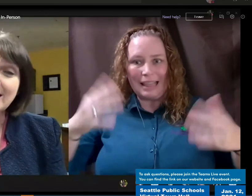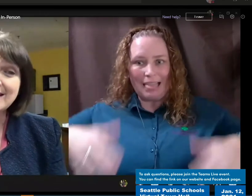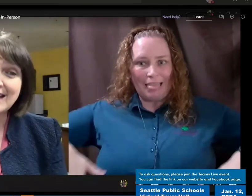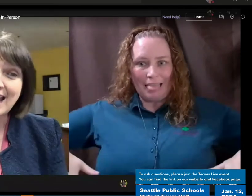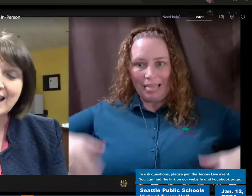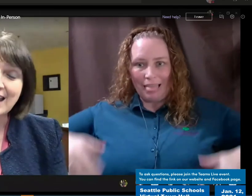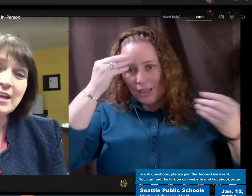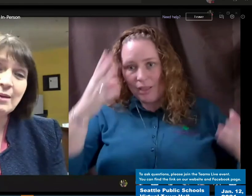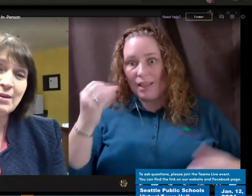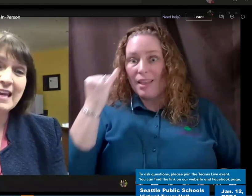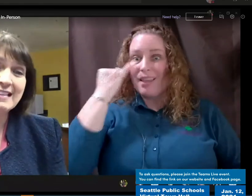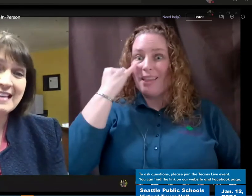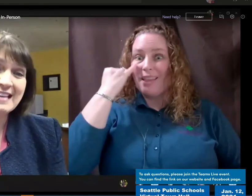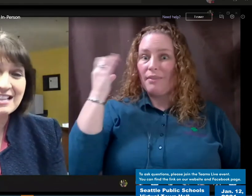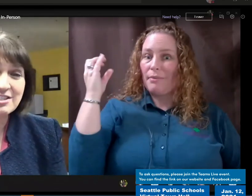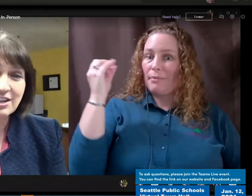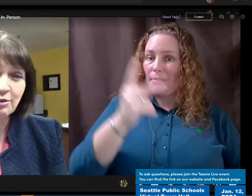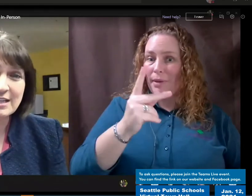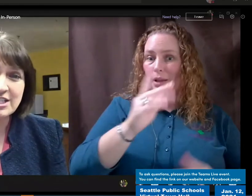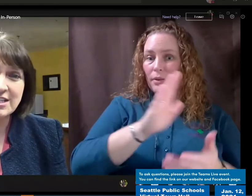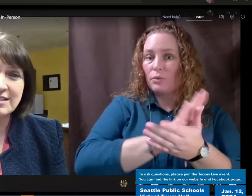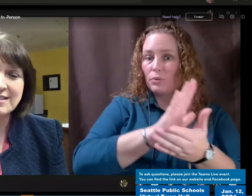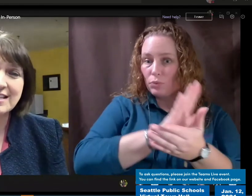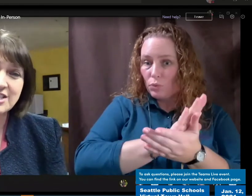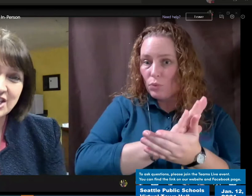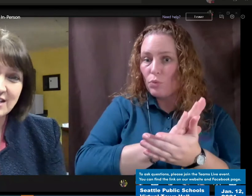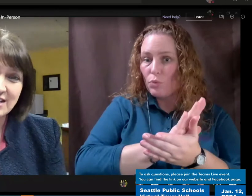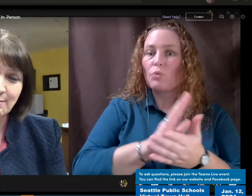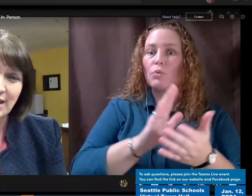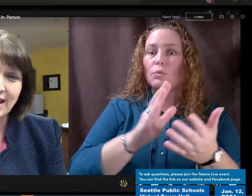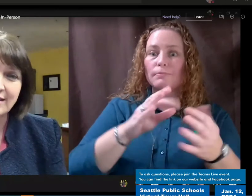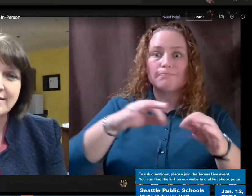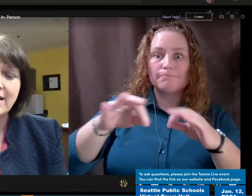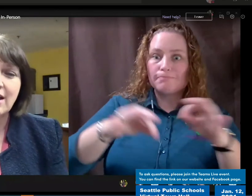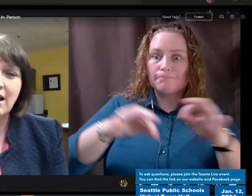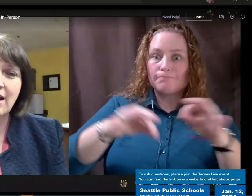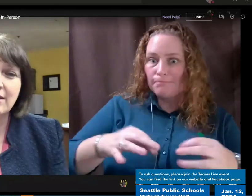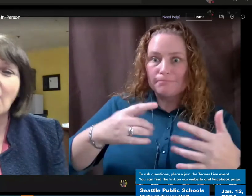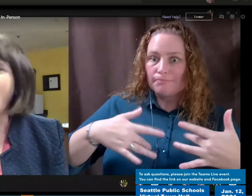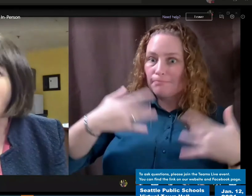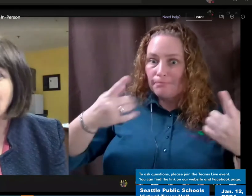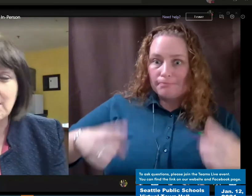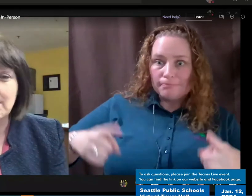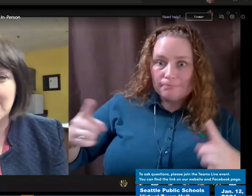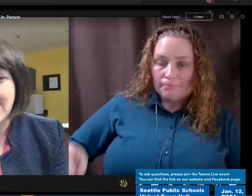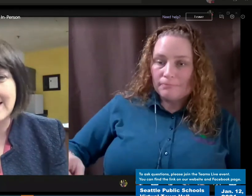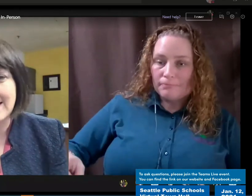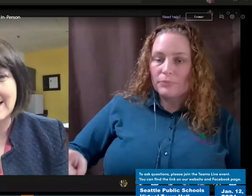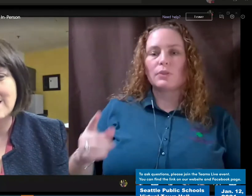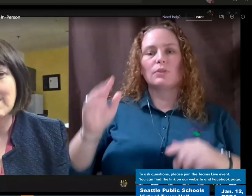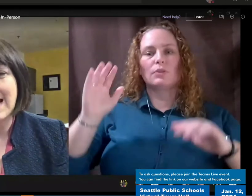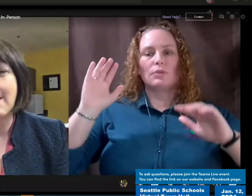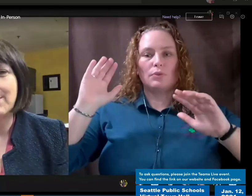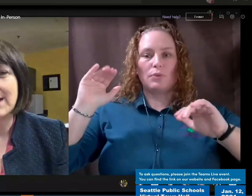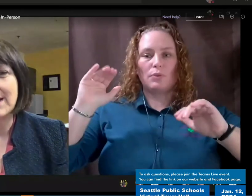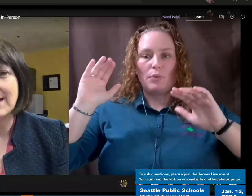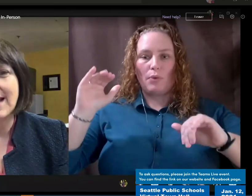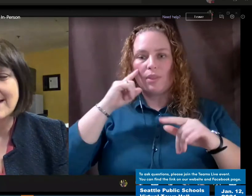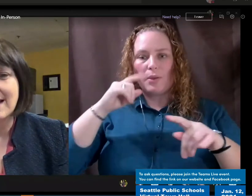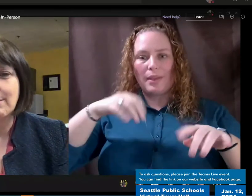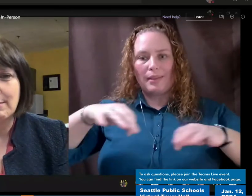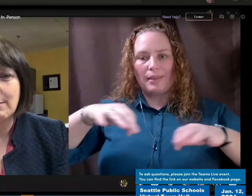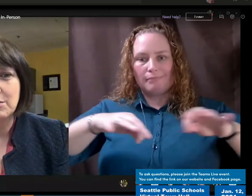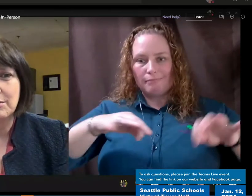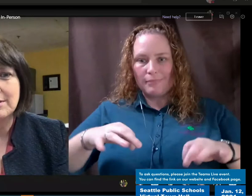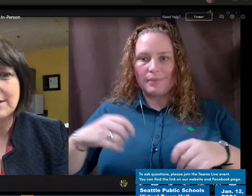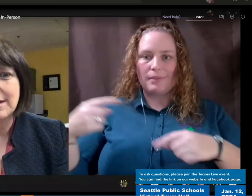that today we can begin to answer your questions and shed some light on all of the planning that's been happening at Seattle